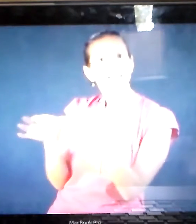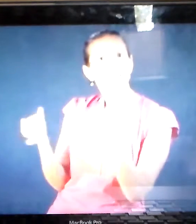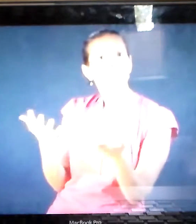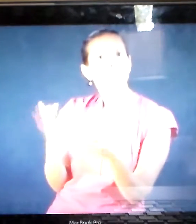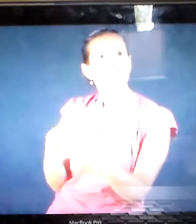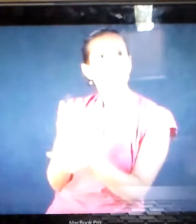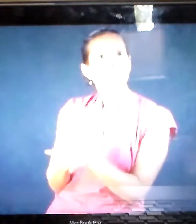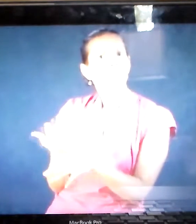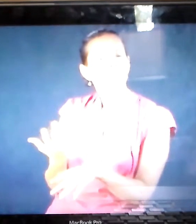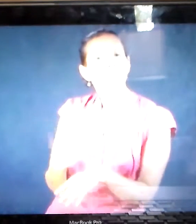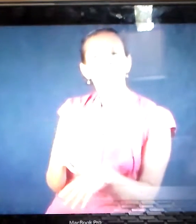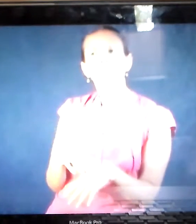that sort of thing.